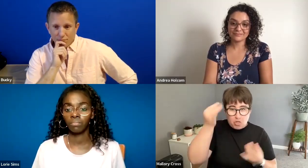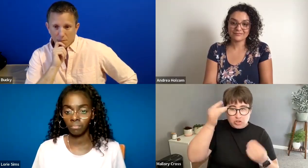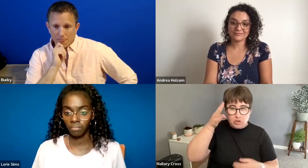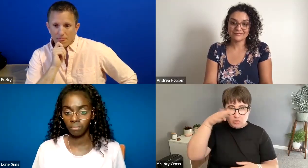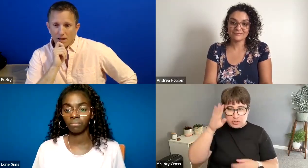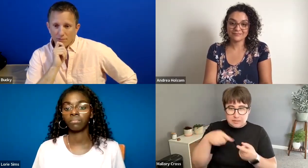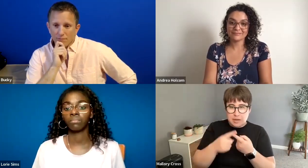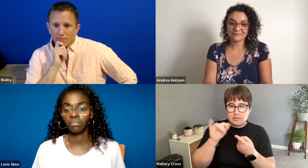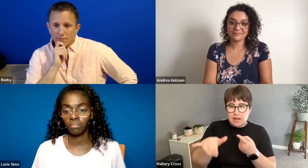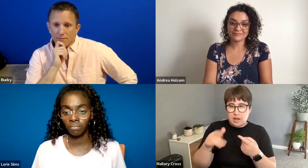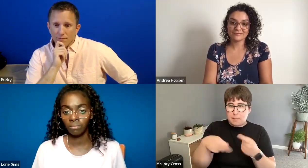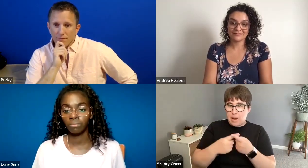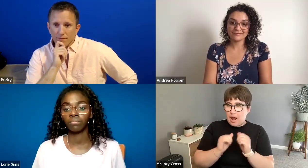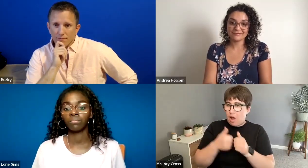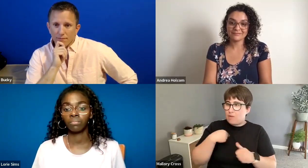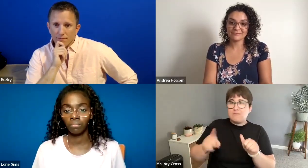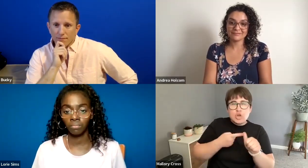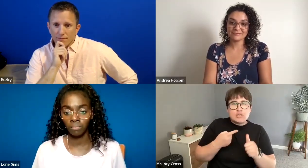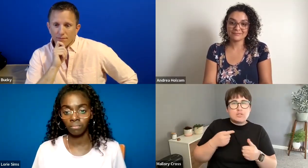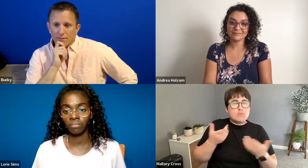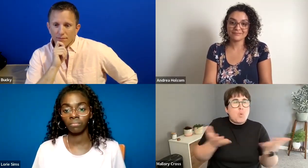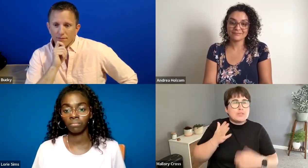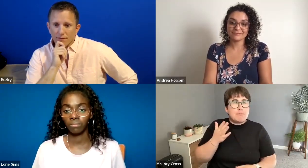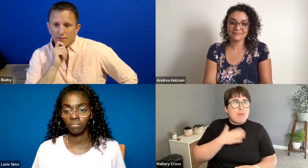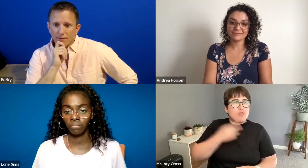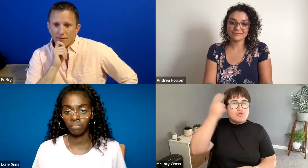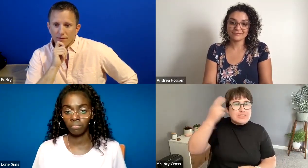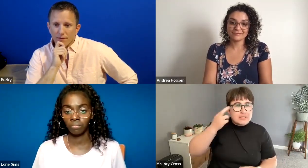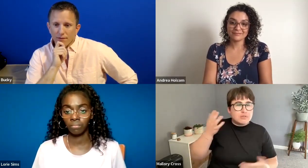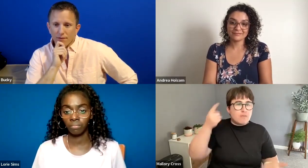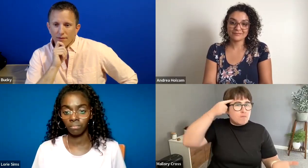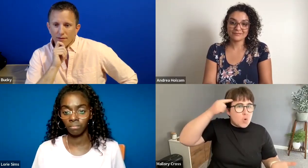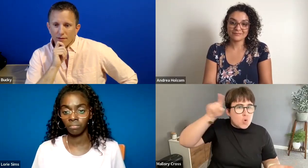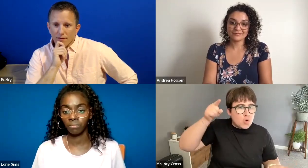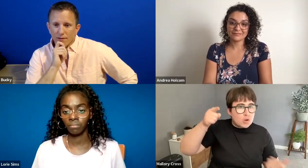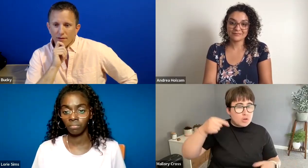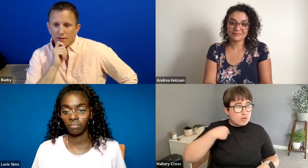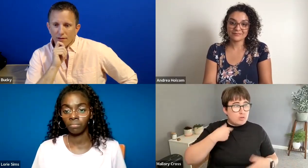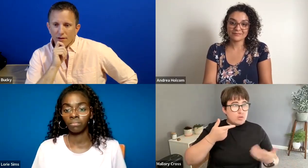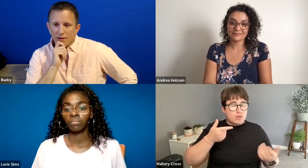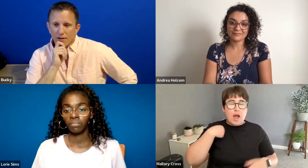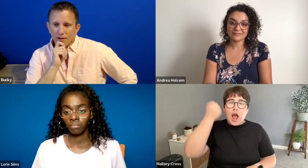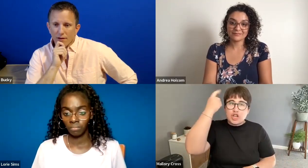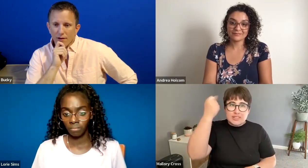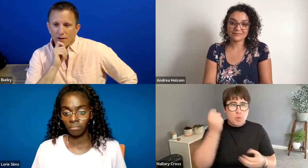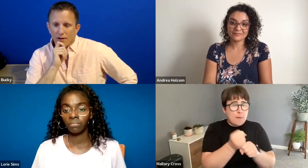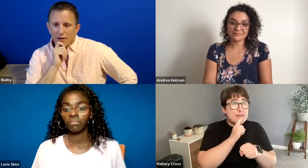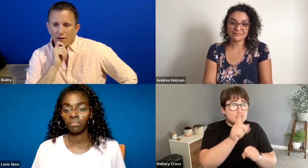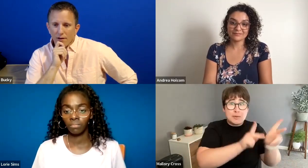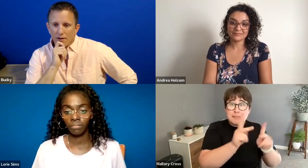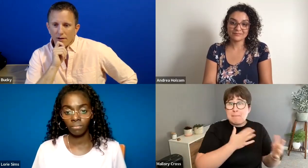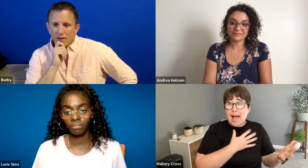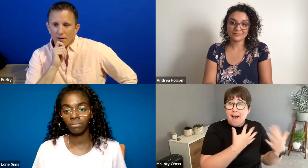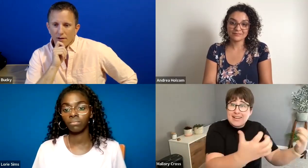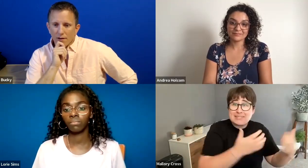need to mention that. Like, what was your thought process? What's your response to that, Lorie? In terms of, oh, they were